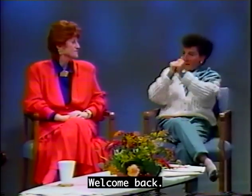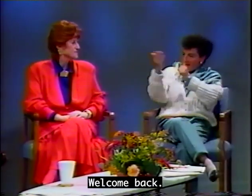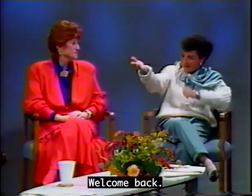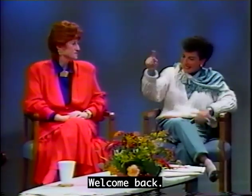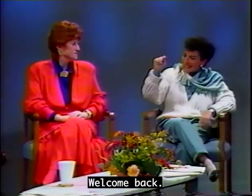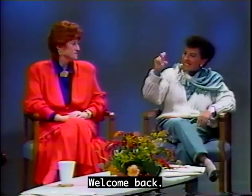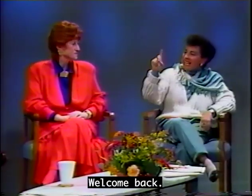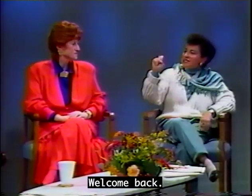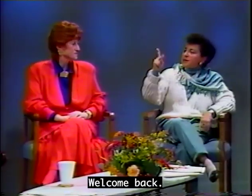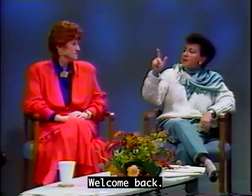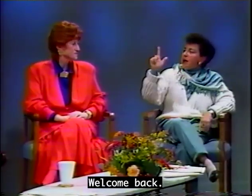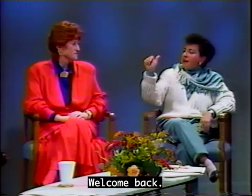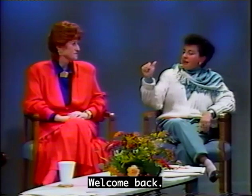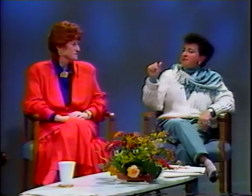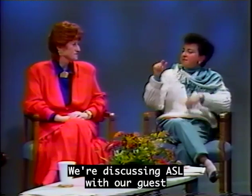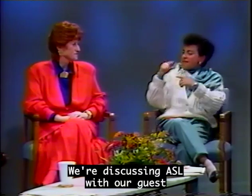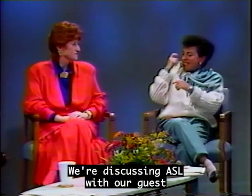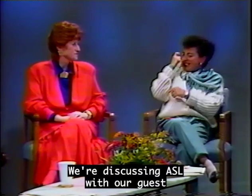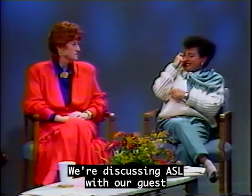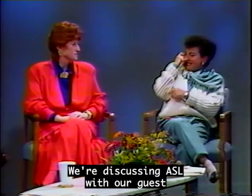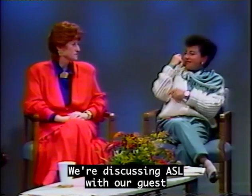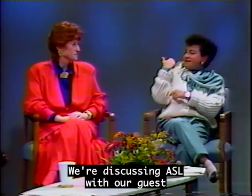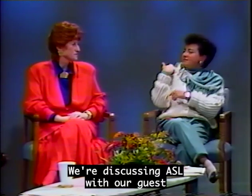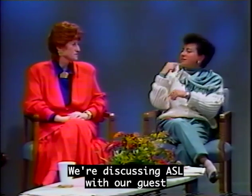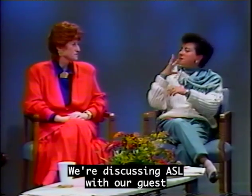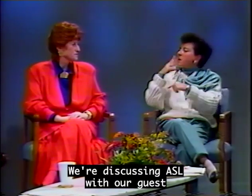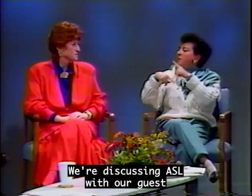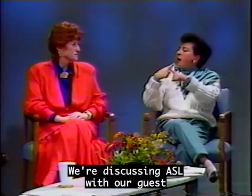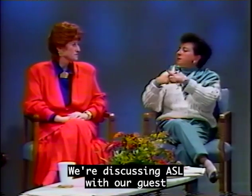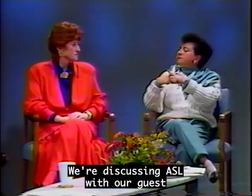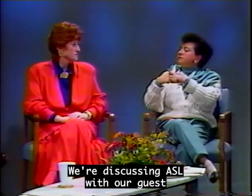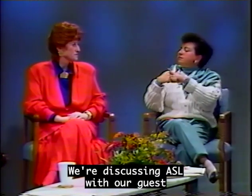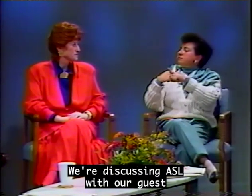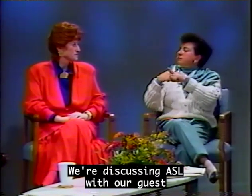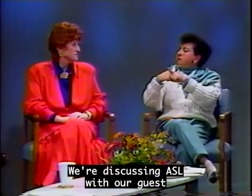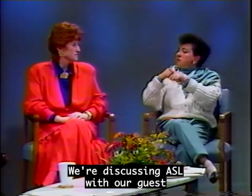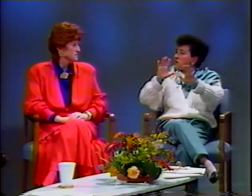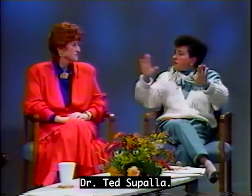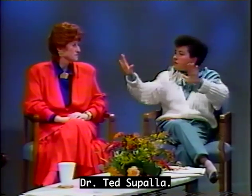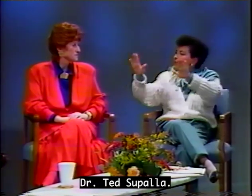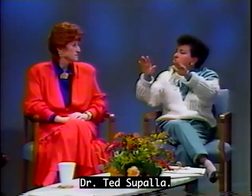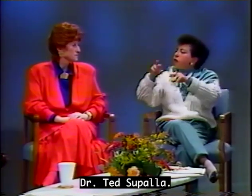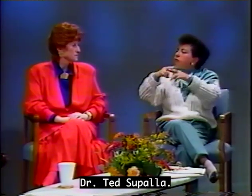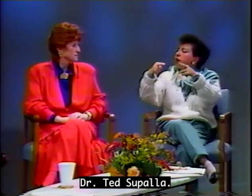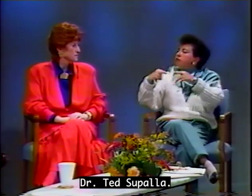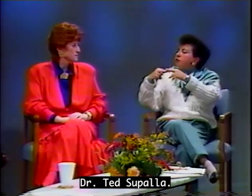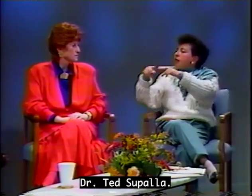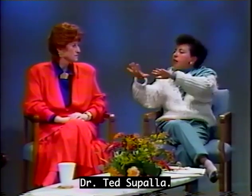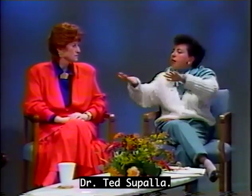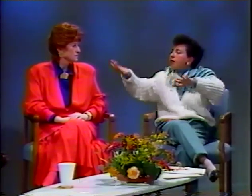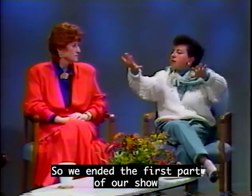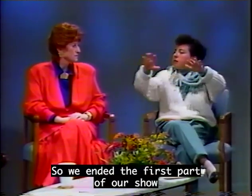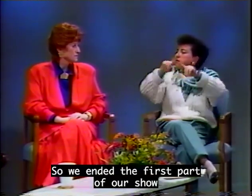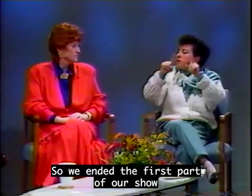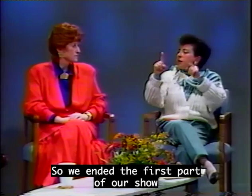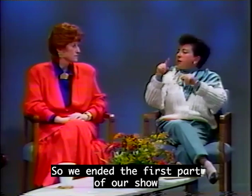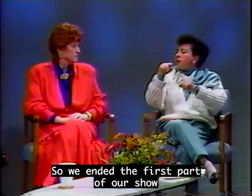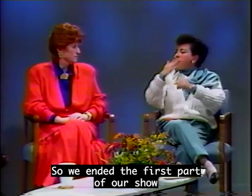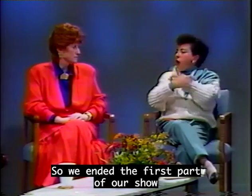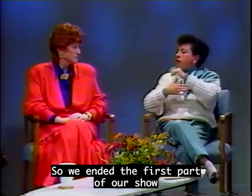Welcome back. We're discussing ASL with our guest, Dr. Ted Supalla. So we ended the